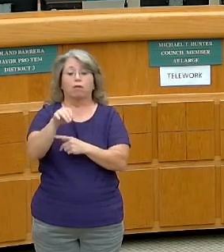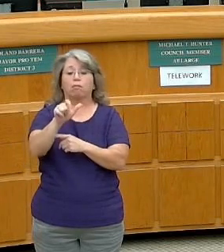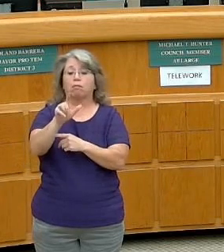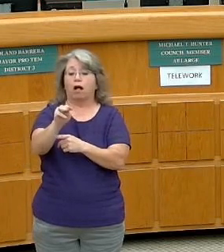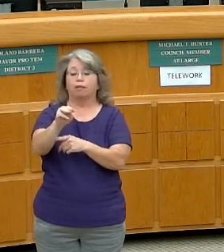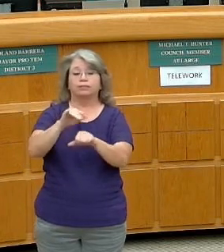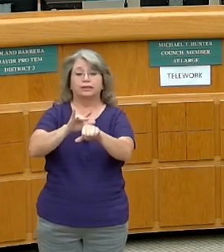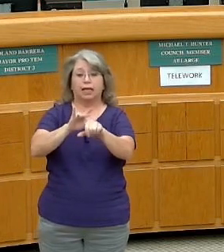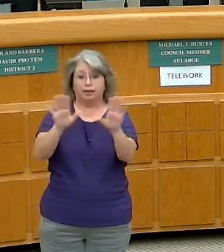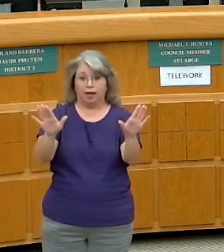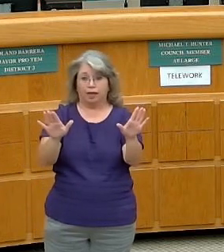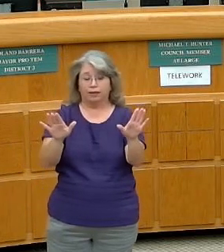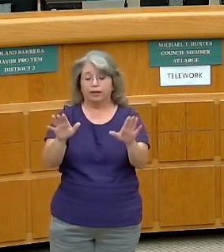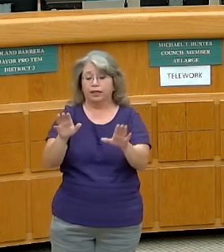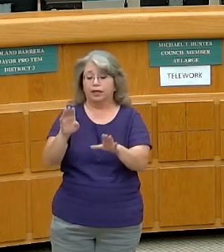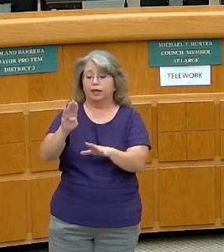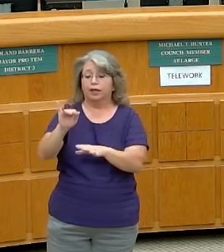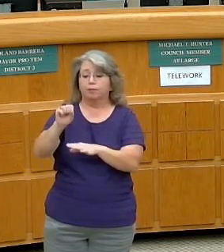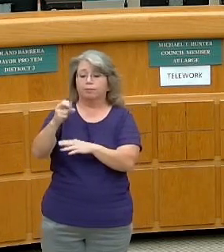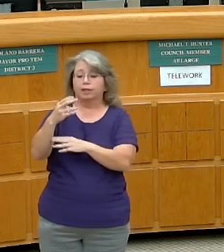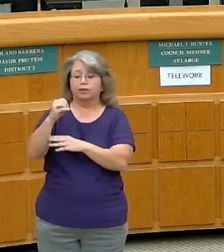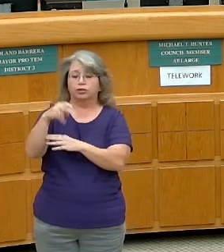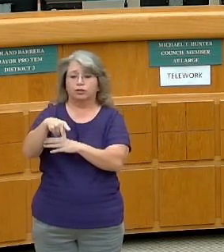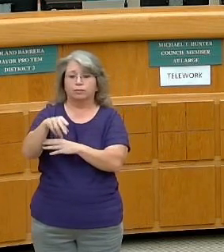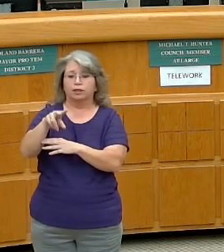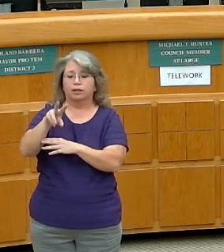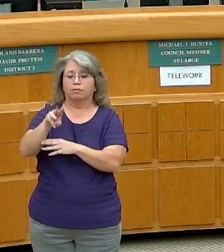Bishop Mulvey has